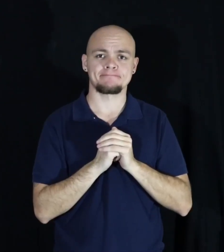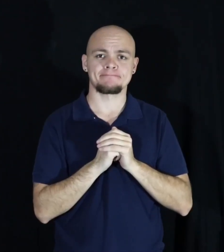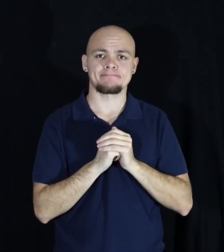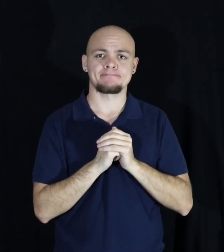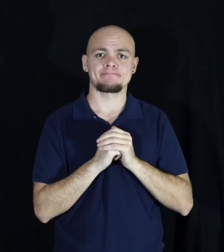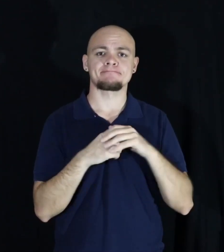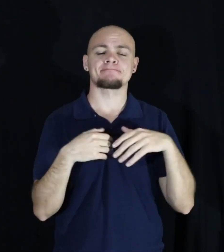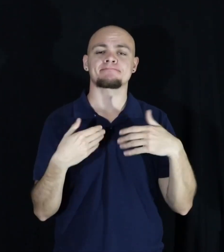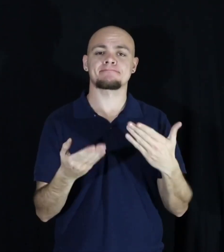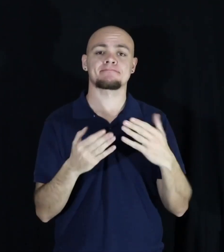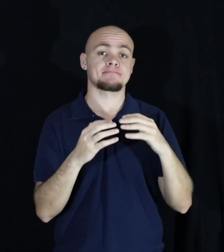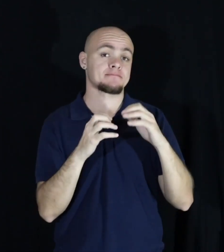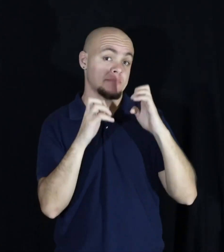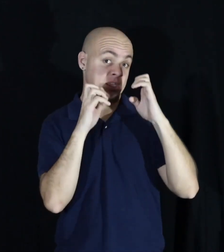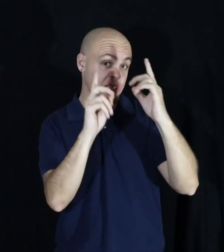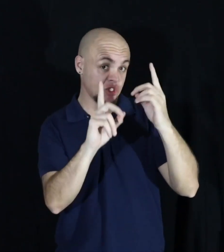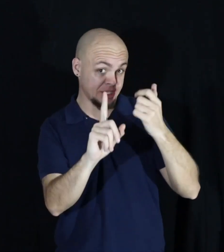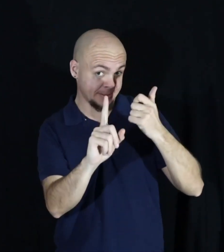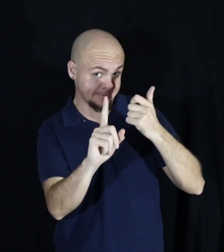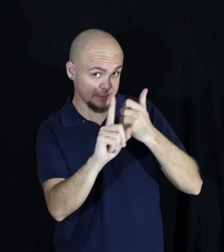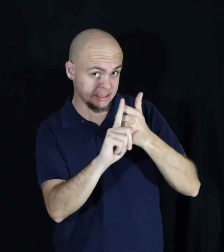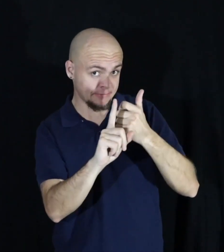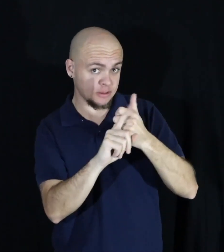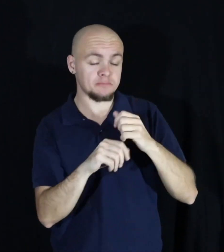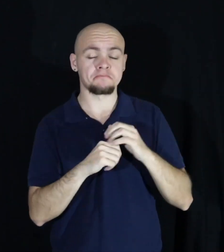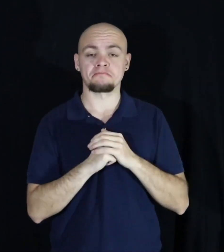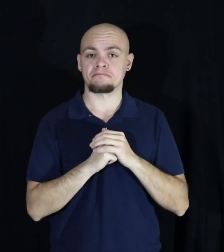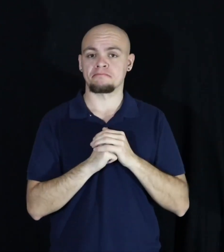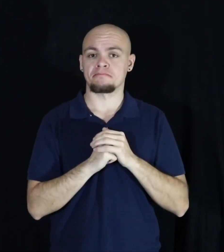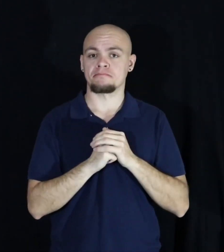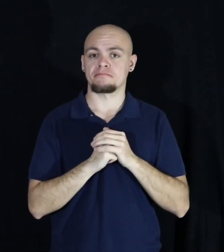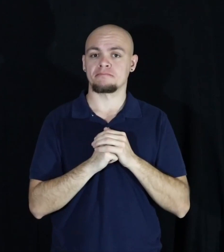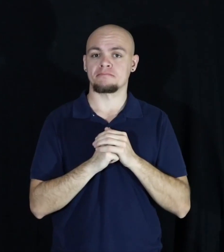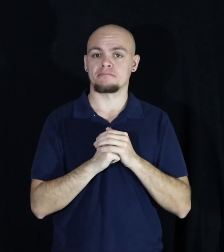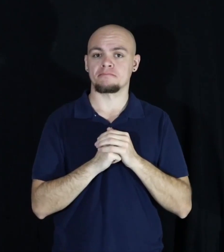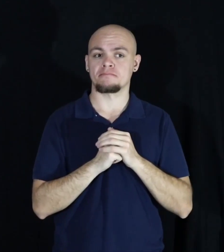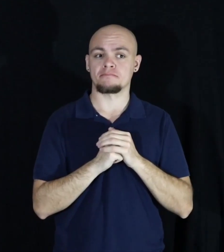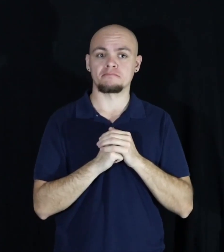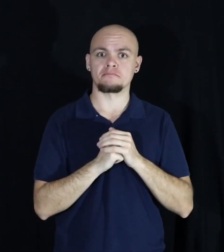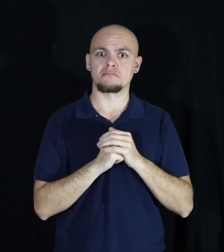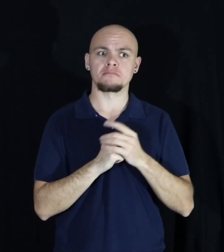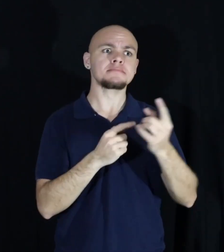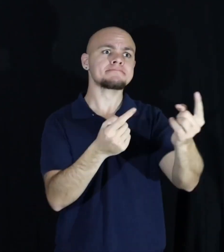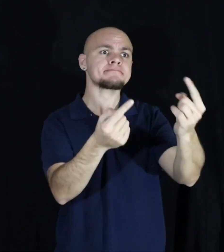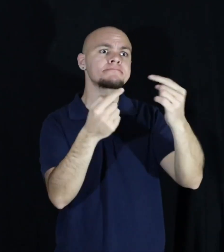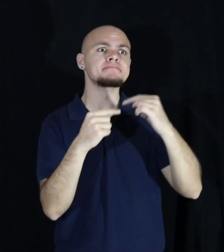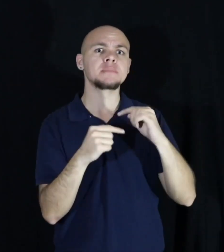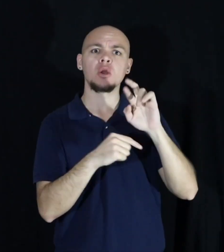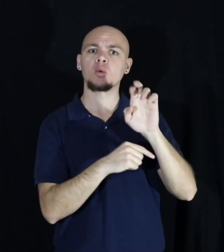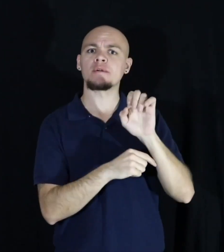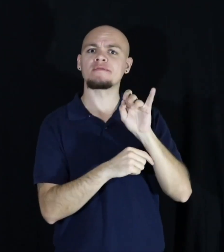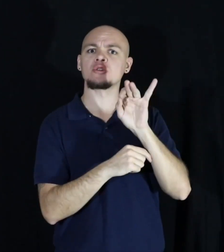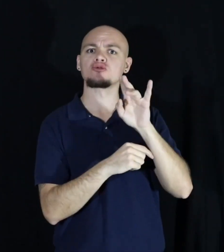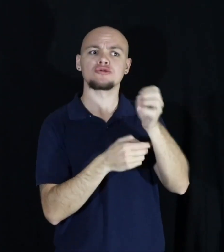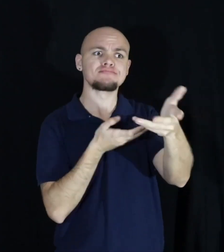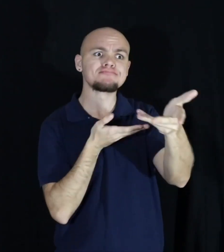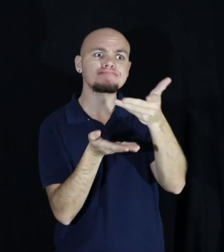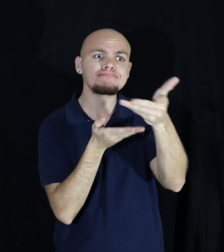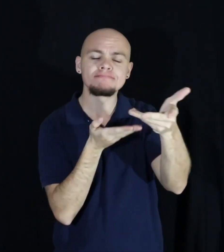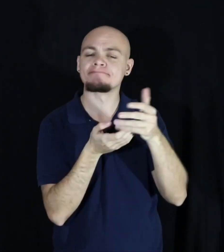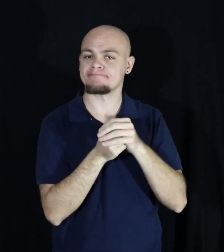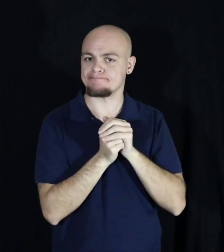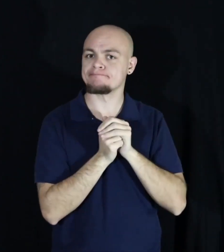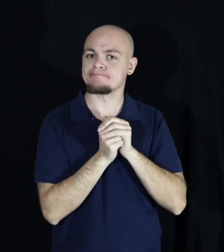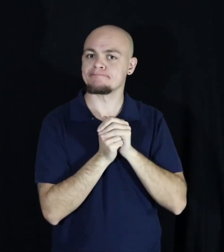By educating yourself, by engaging in welcoming refugees in your communities, and